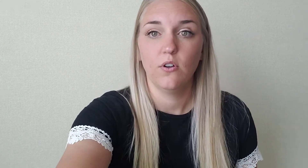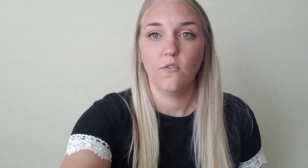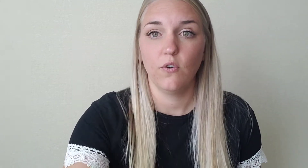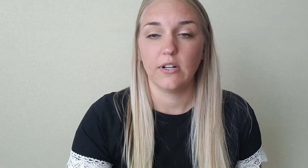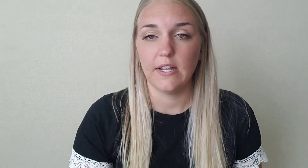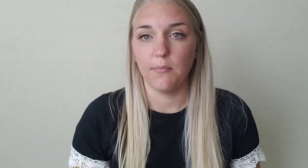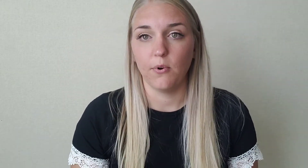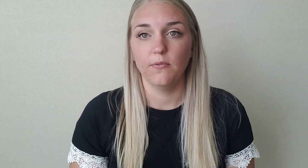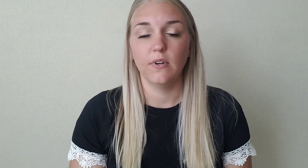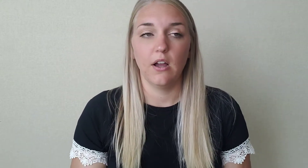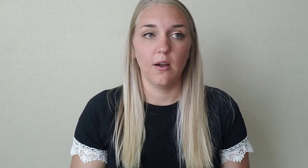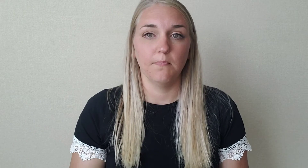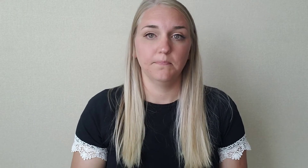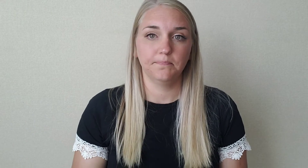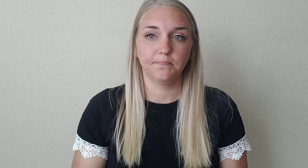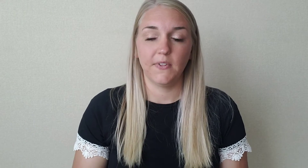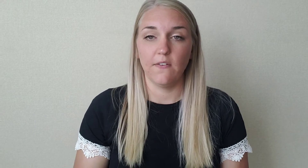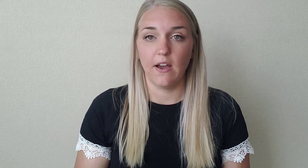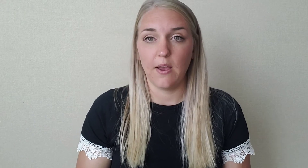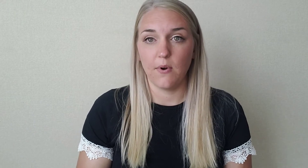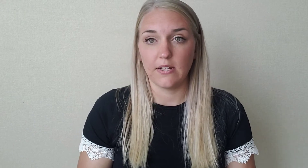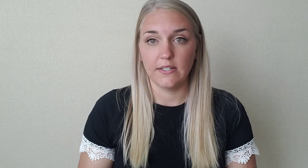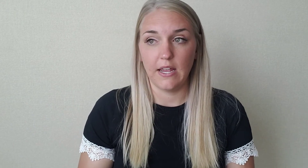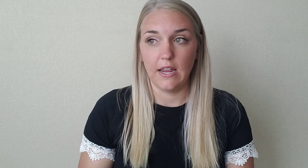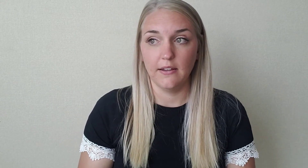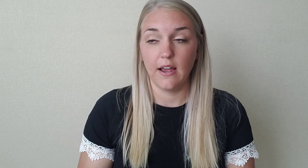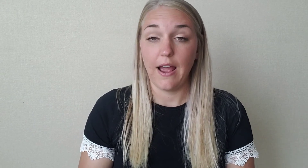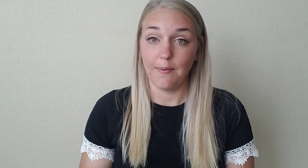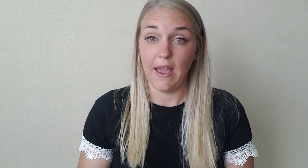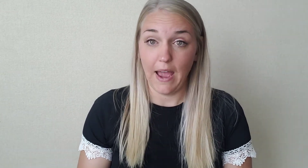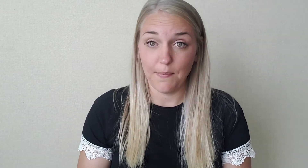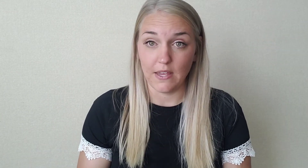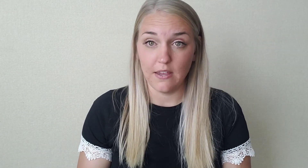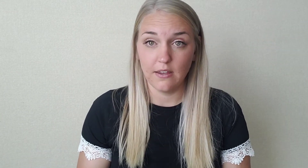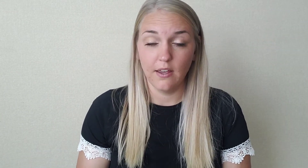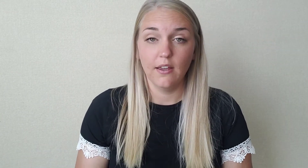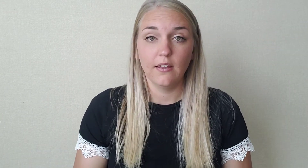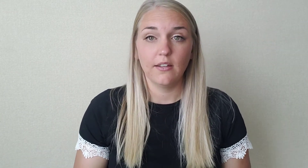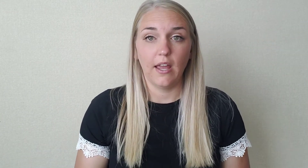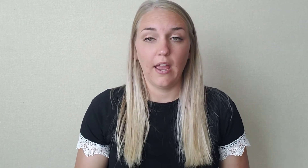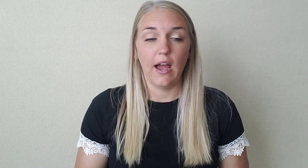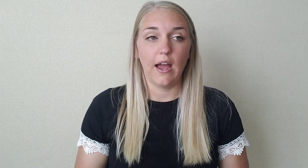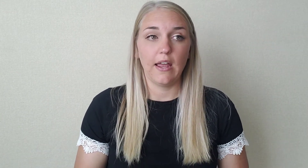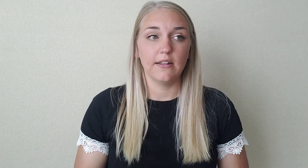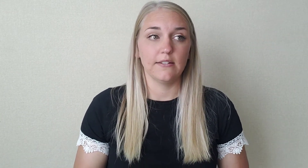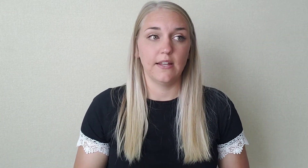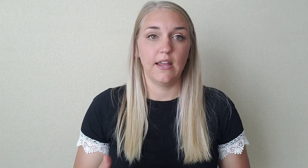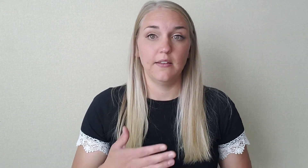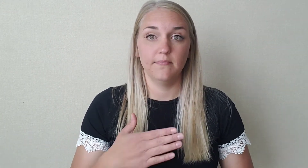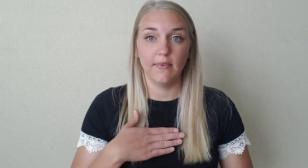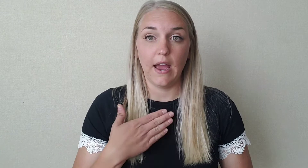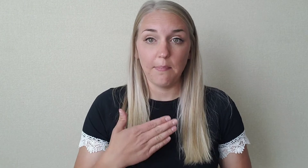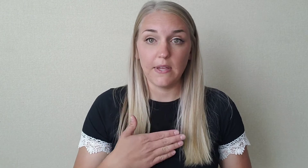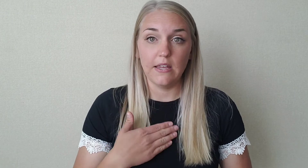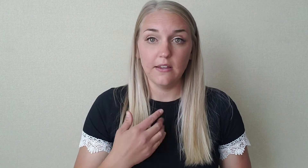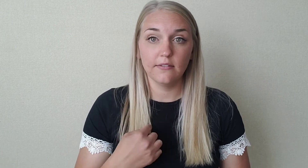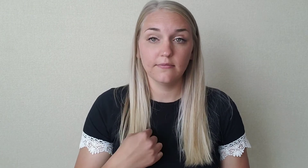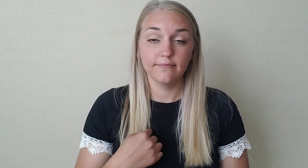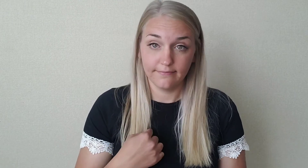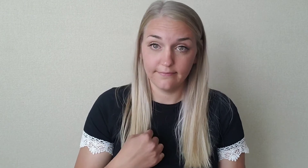for example, if I want to say I am happy, okay, I can say happy,